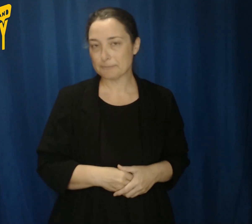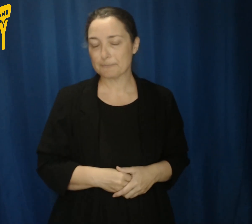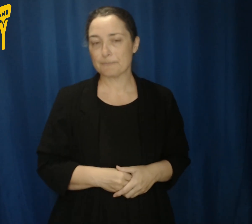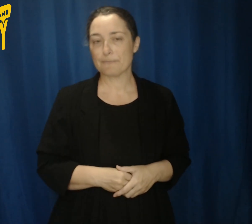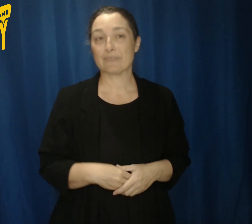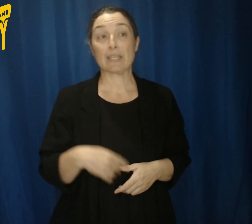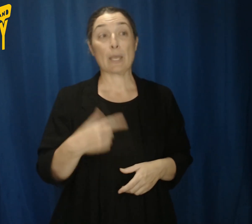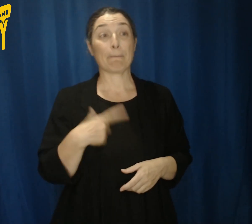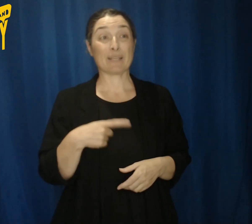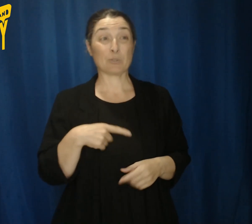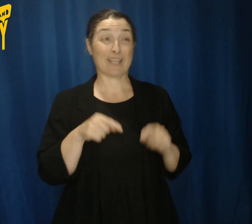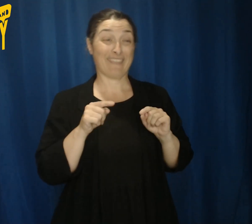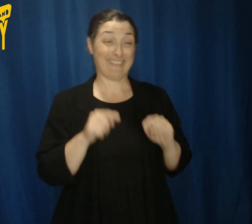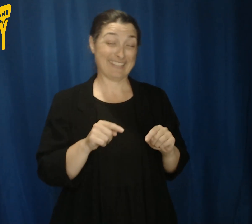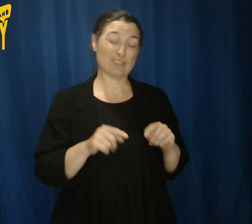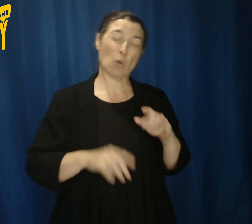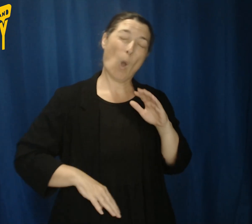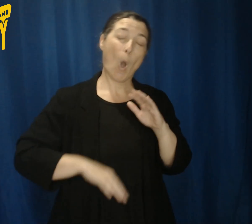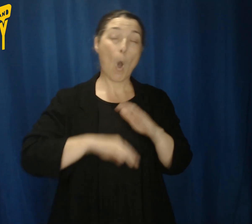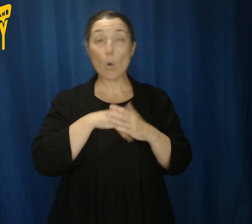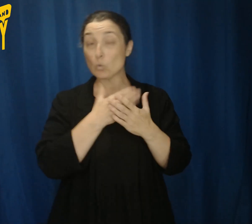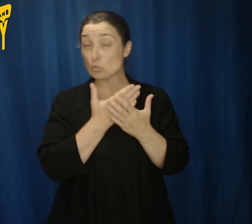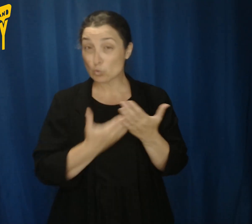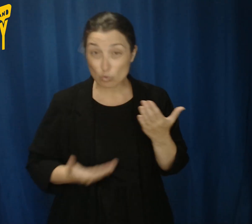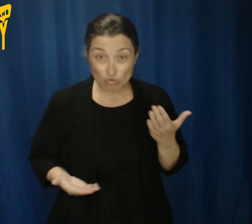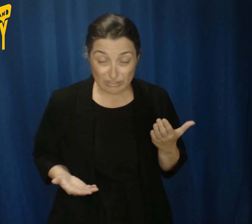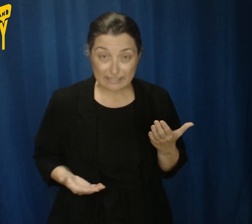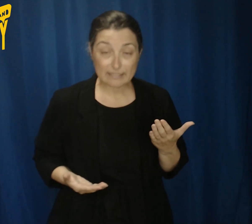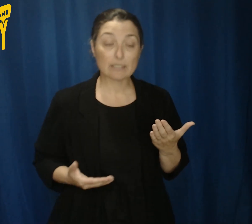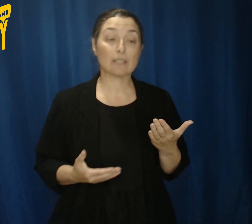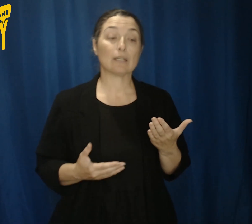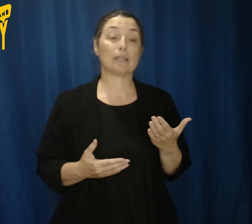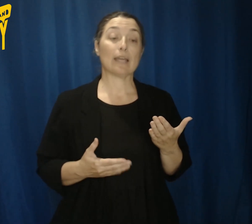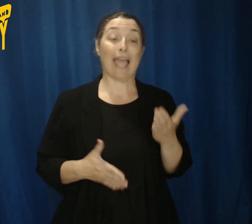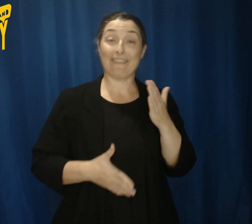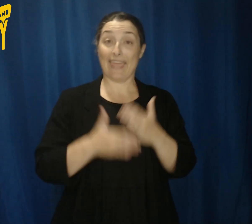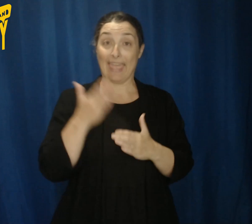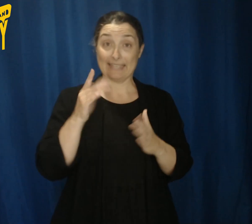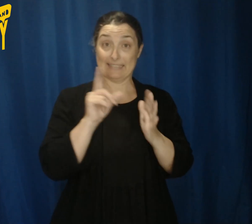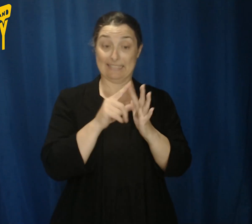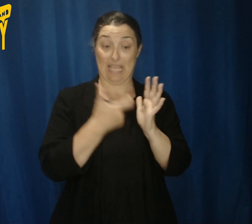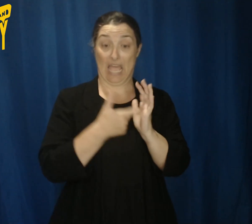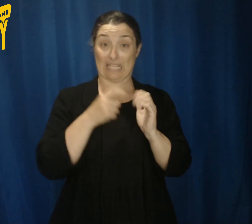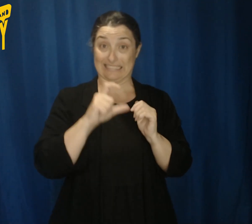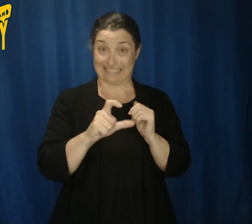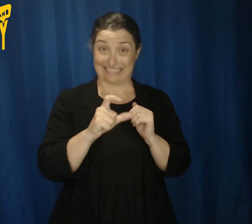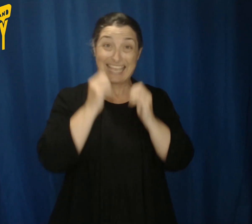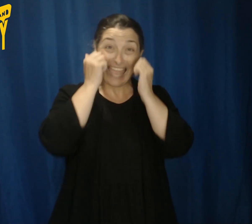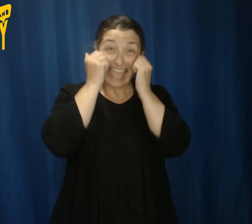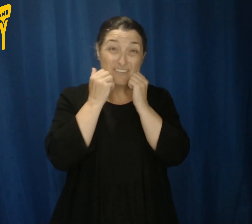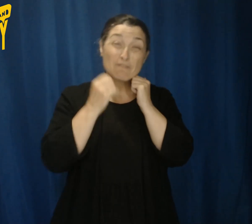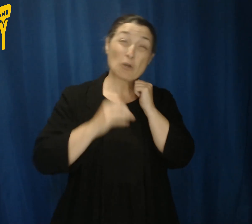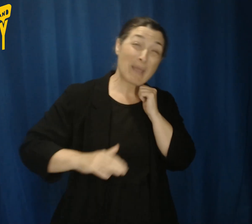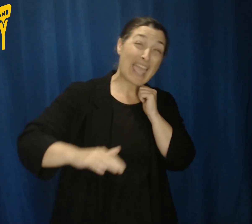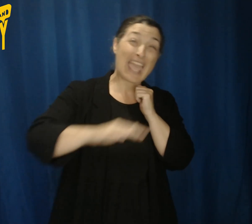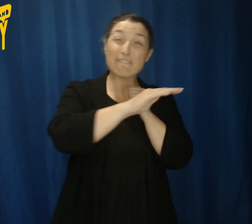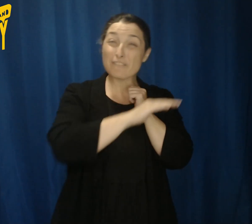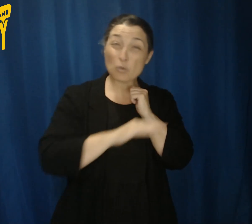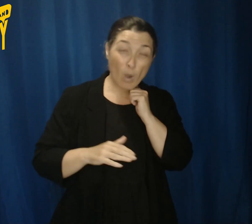to this whole story is that at the end, the Disability Royal Commission, despite hearing evidence from everyone and being rather split within, couldn't make up